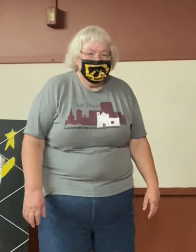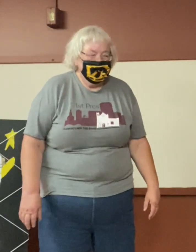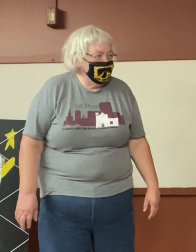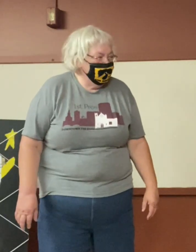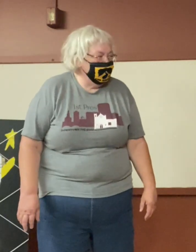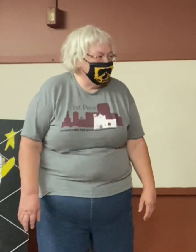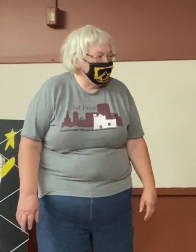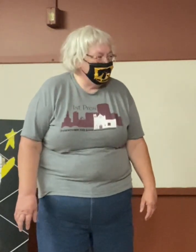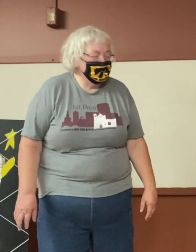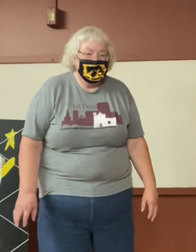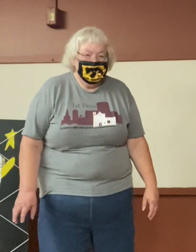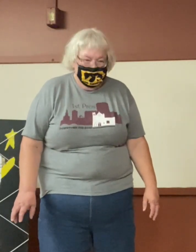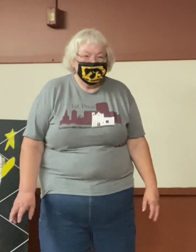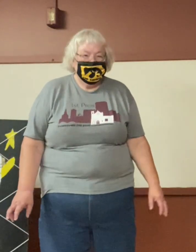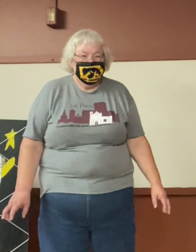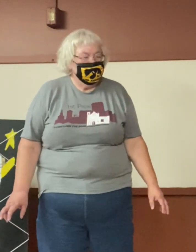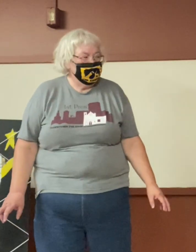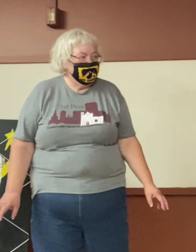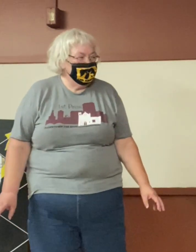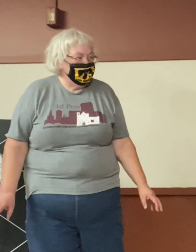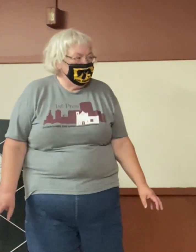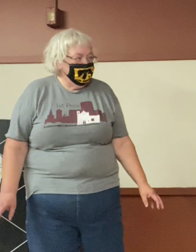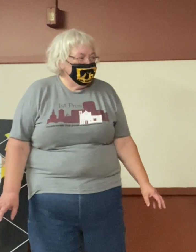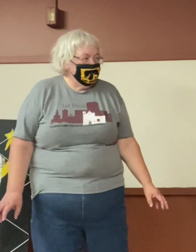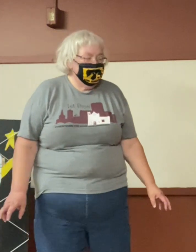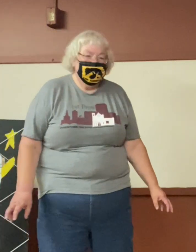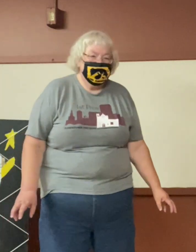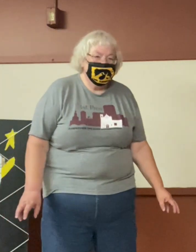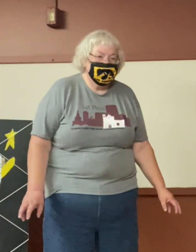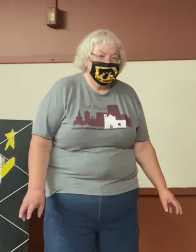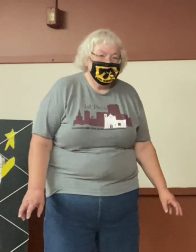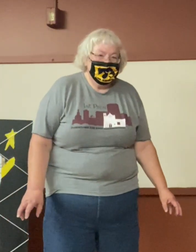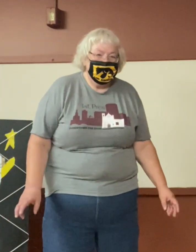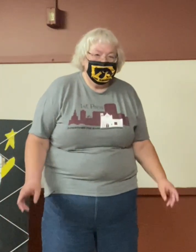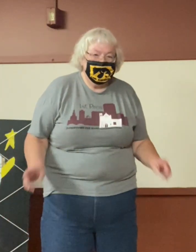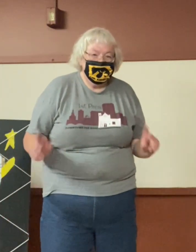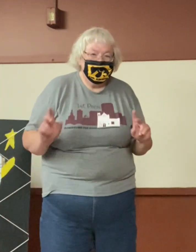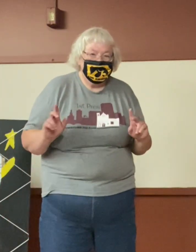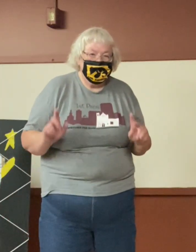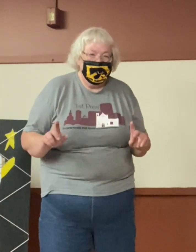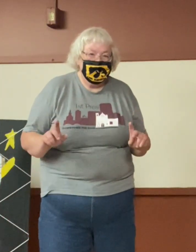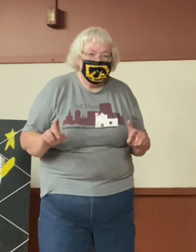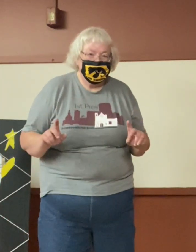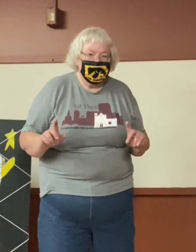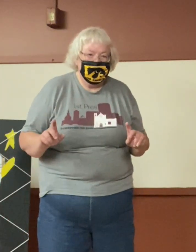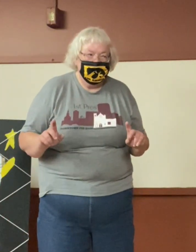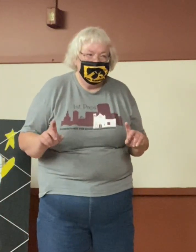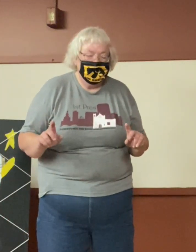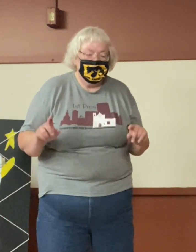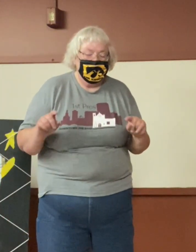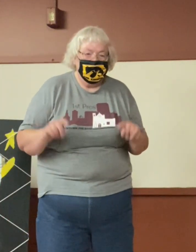and it was so great to see so many of you last Sunday in our outside service. And then